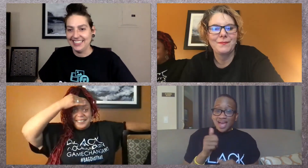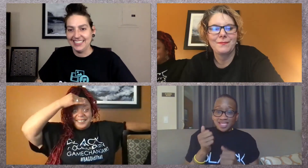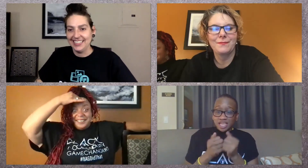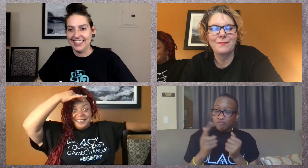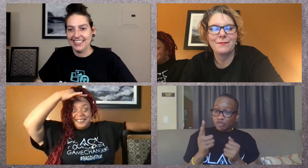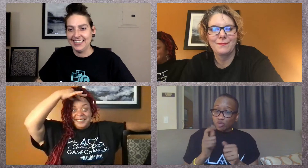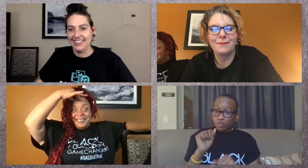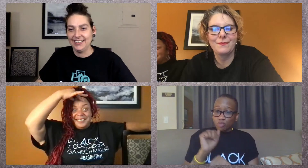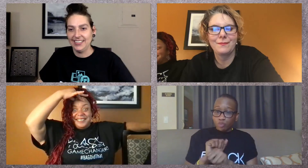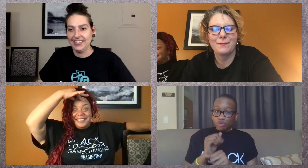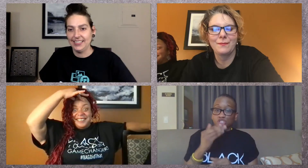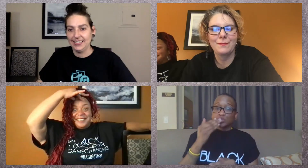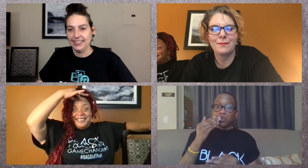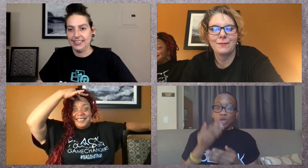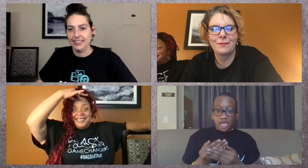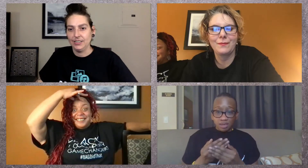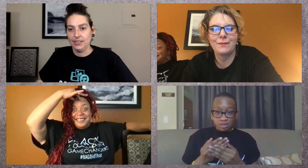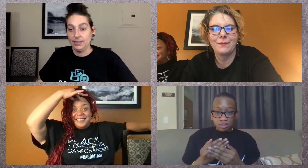Wow.